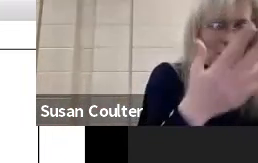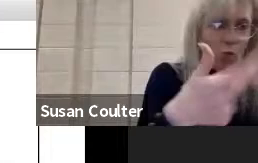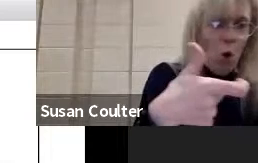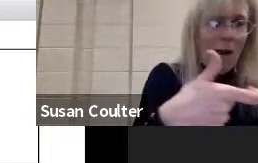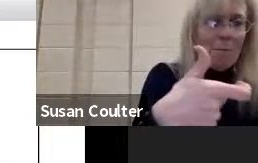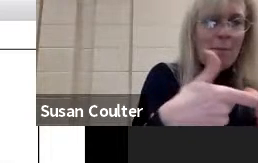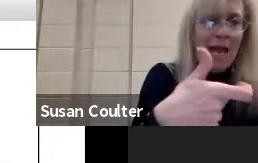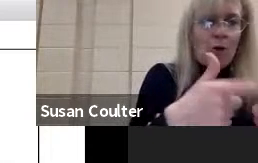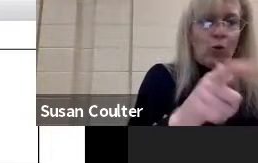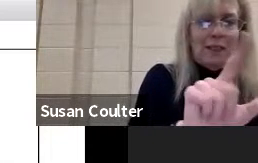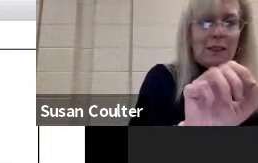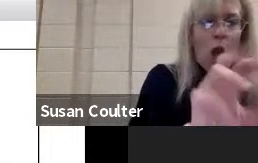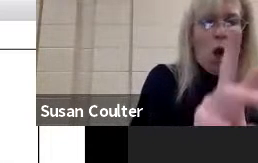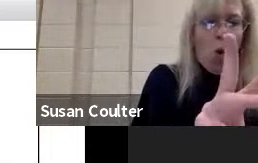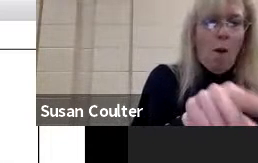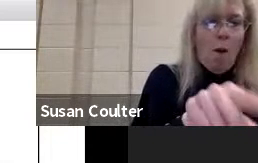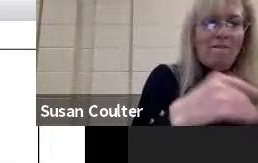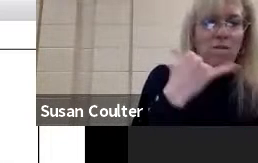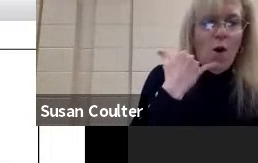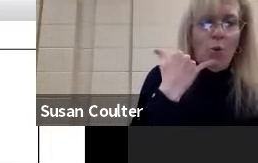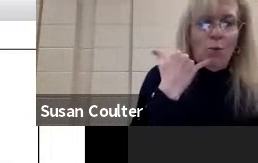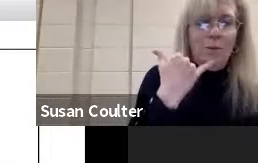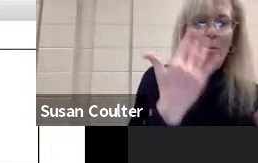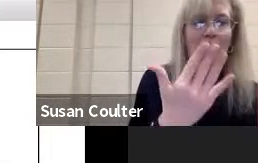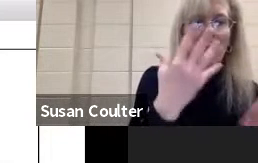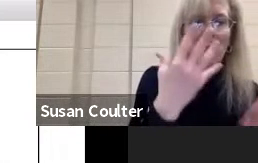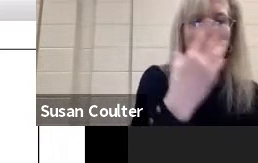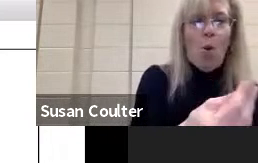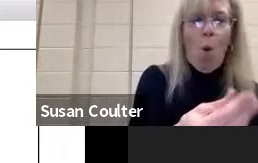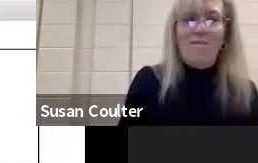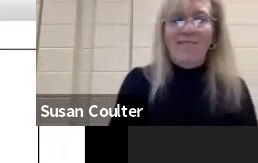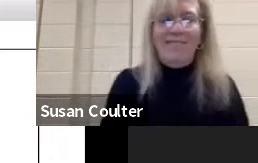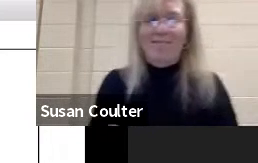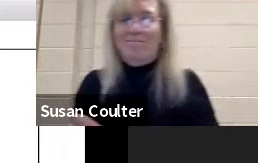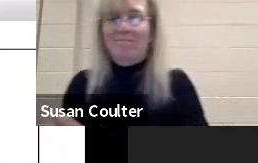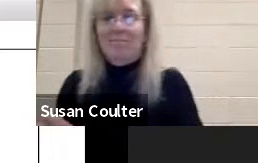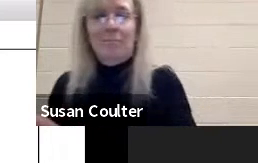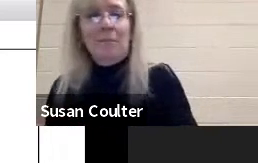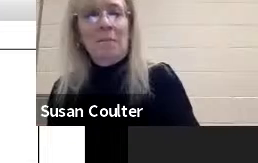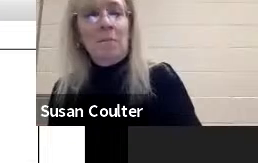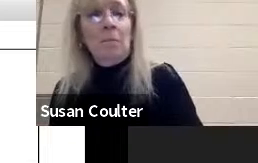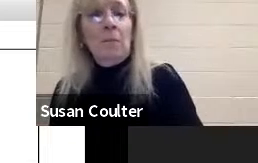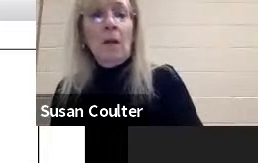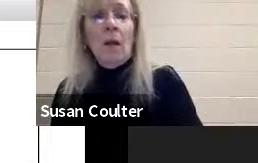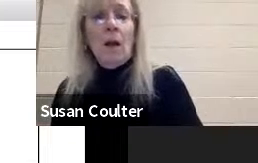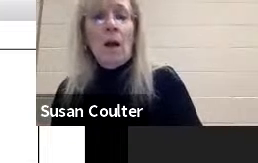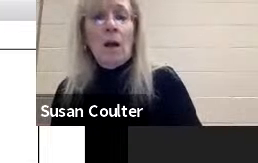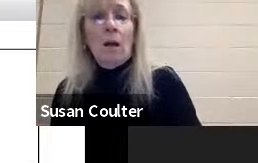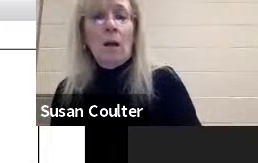Alex, let you know my battery's low on my phone. It might go off.